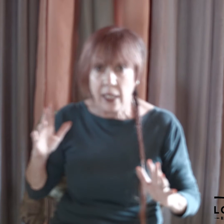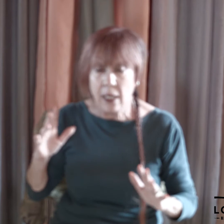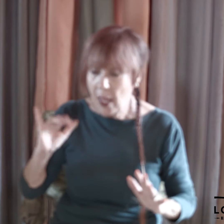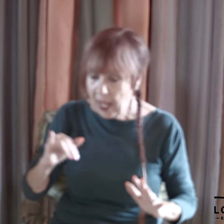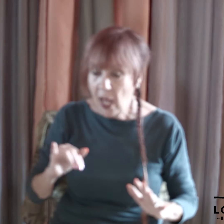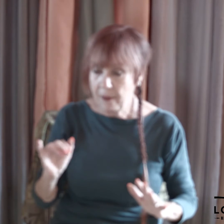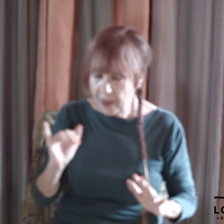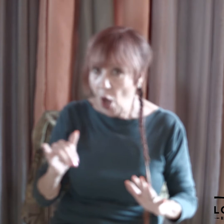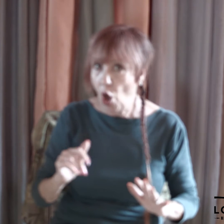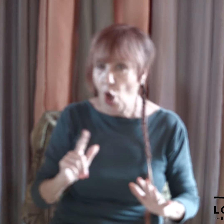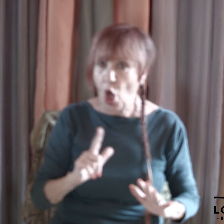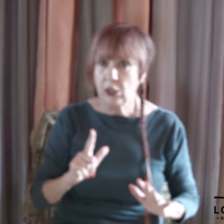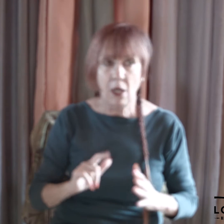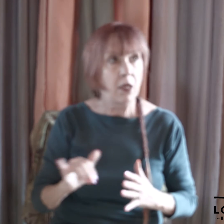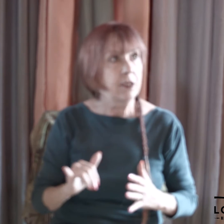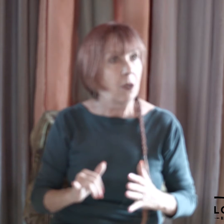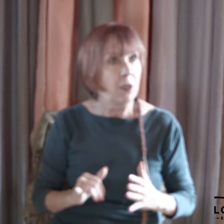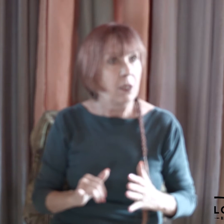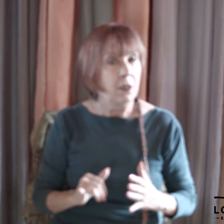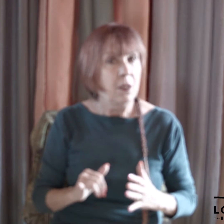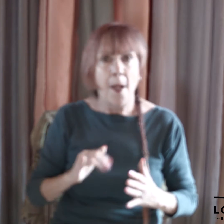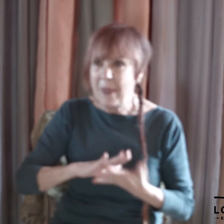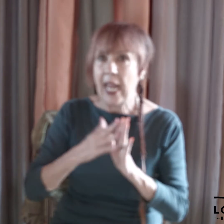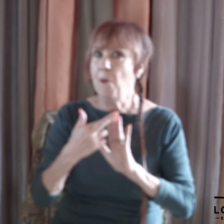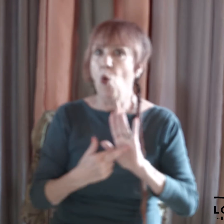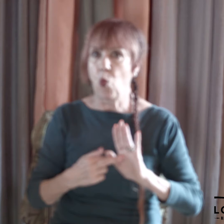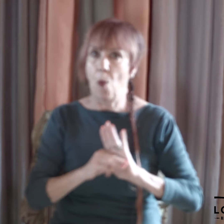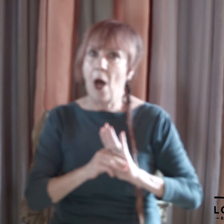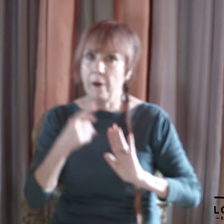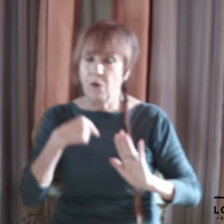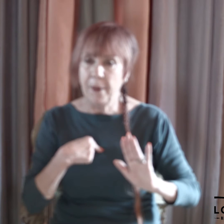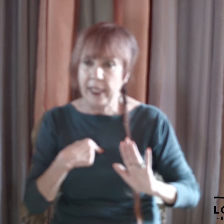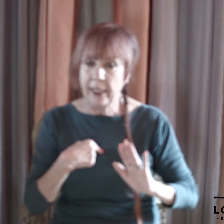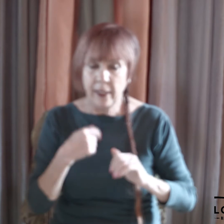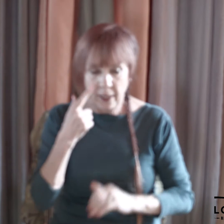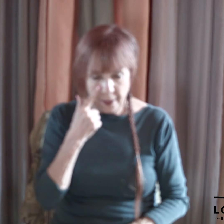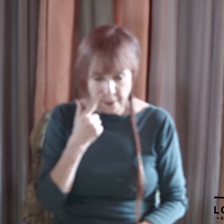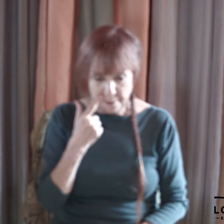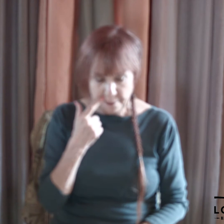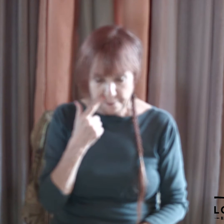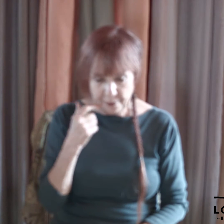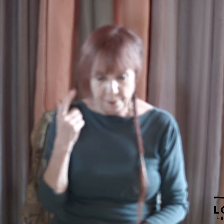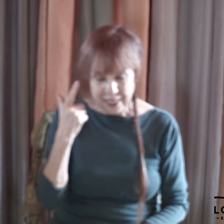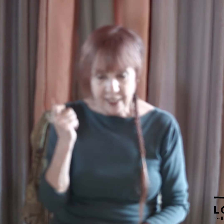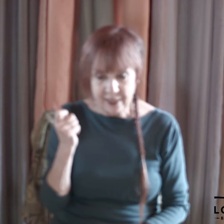that was also really kind of a role model, because he, I